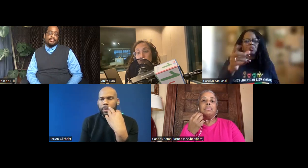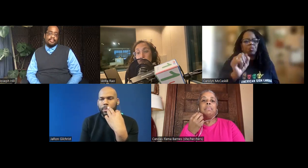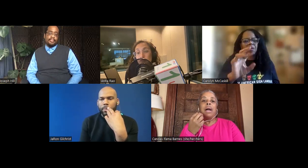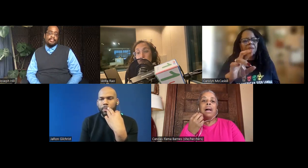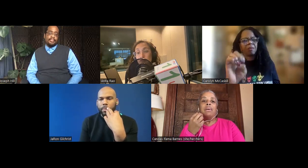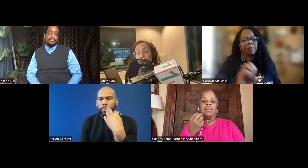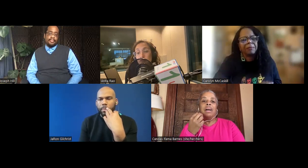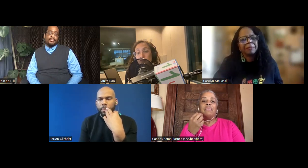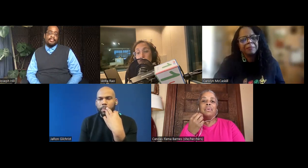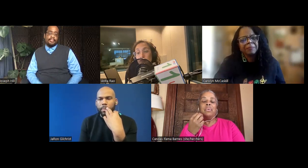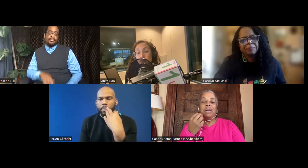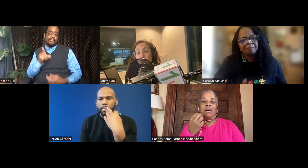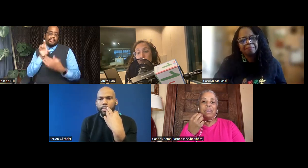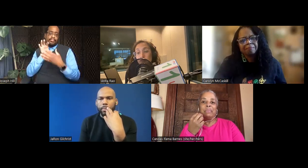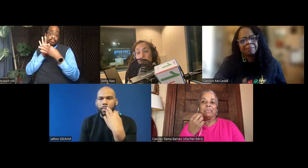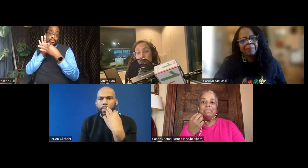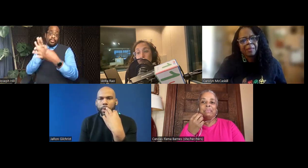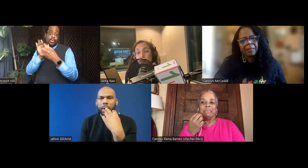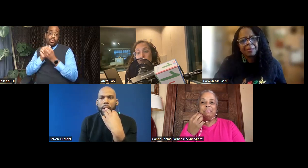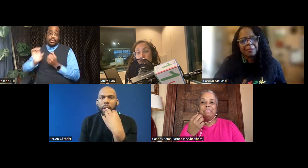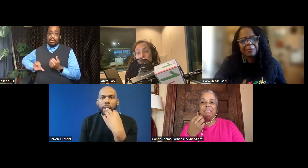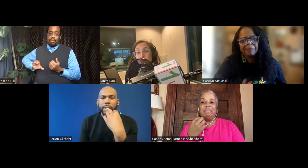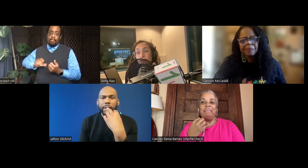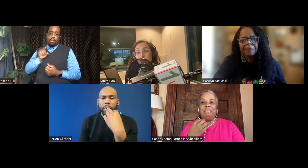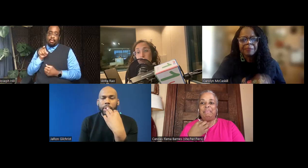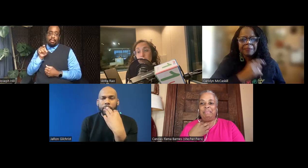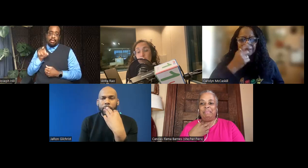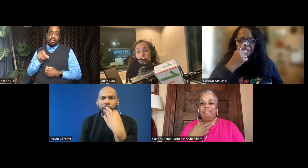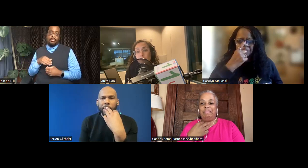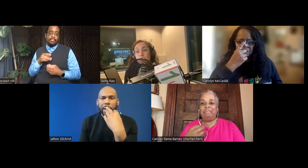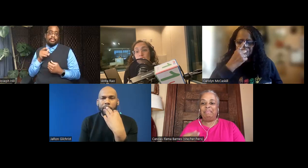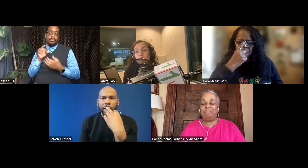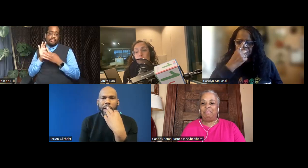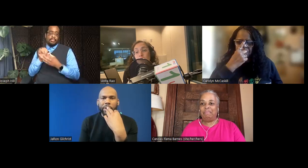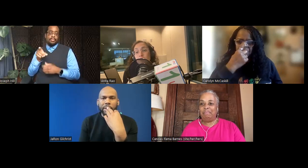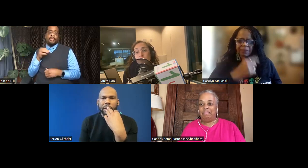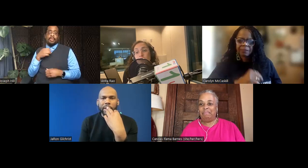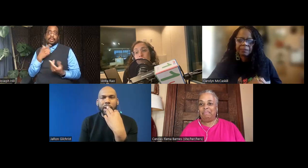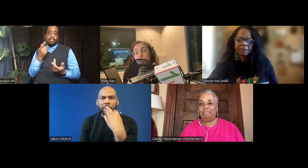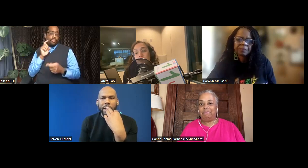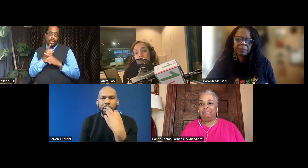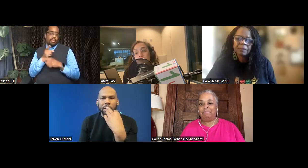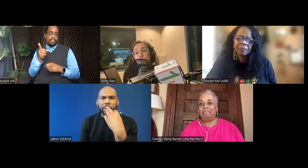to be proud of who we are. And to piggyback off what Carolyn said, Dr. McCaskill, I'm